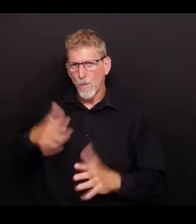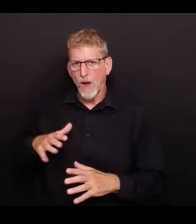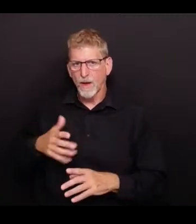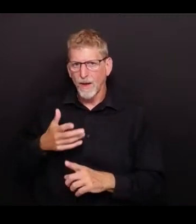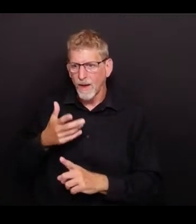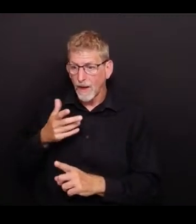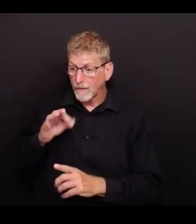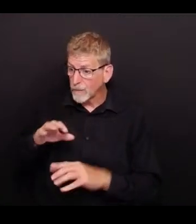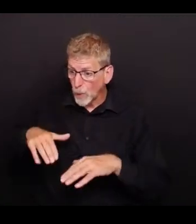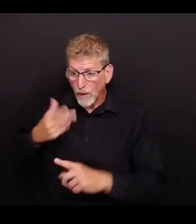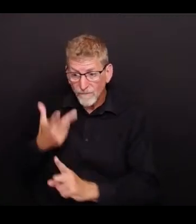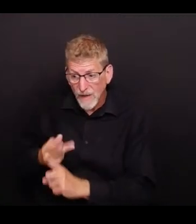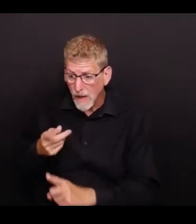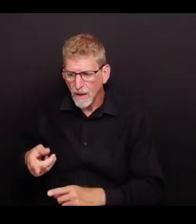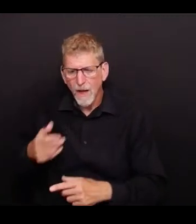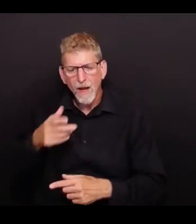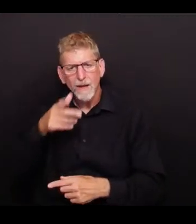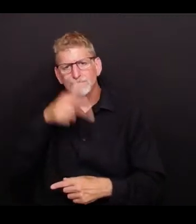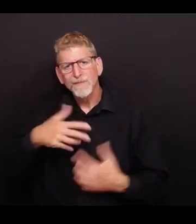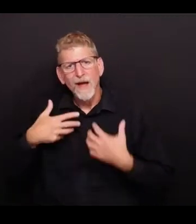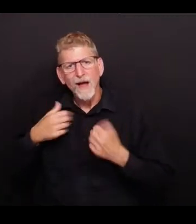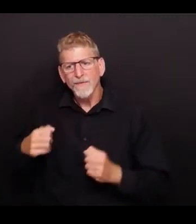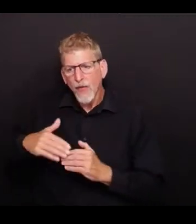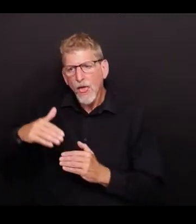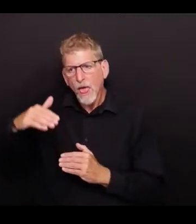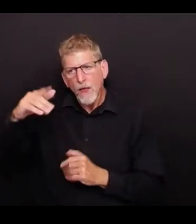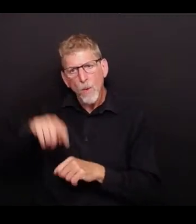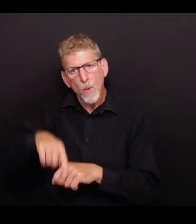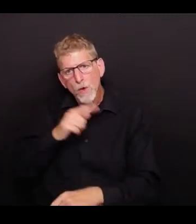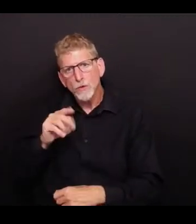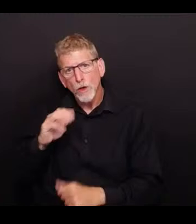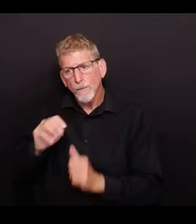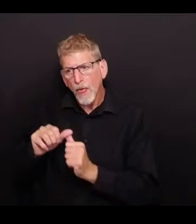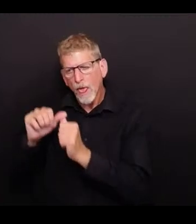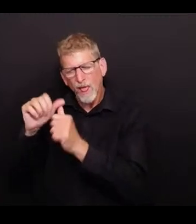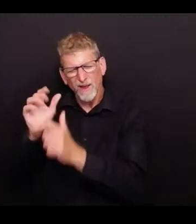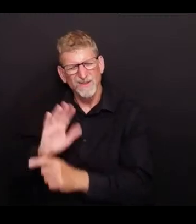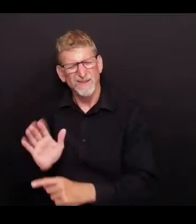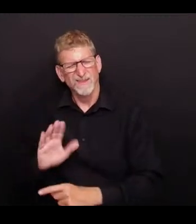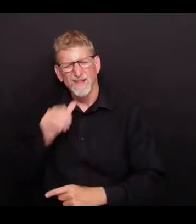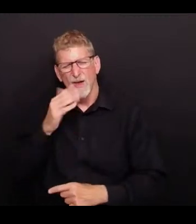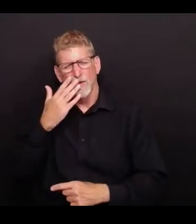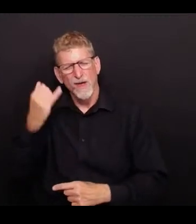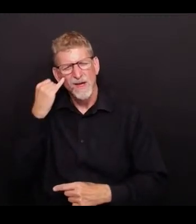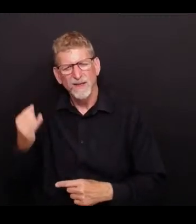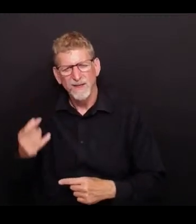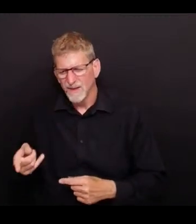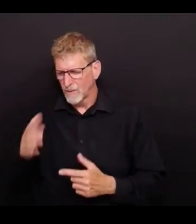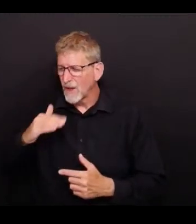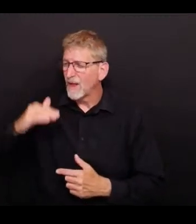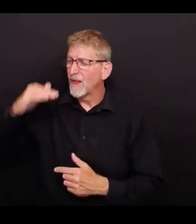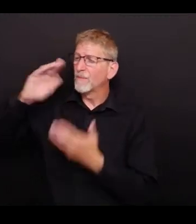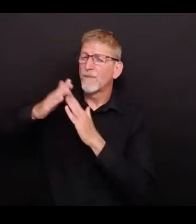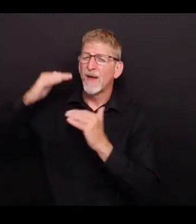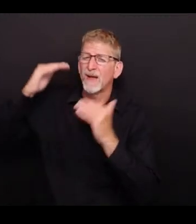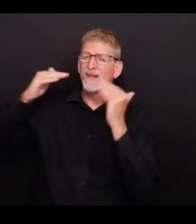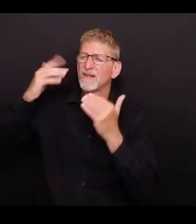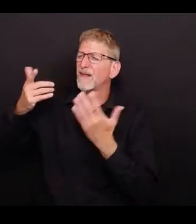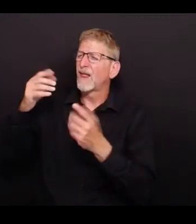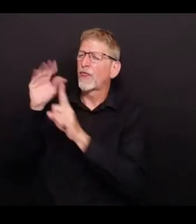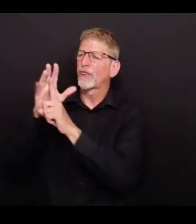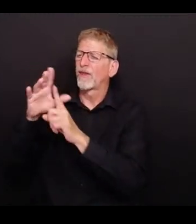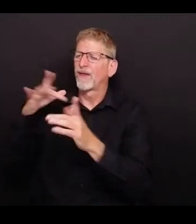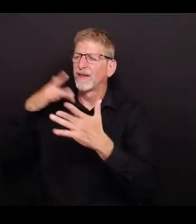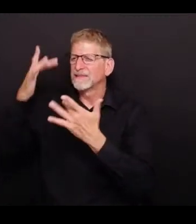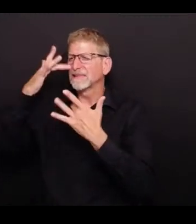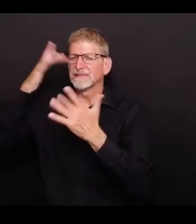health long term, and C, something that they could get exposed to as adults and then potentially have worse outcomes